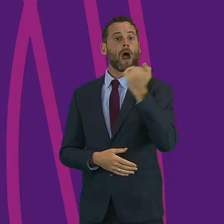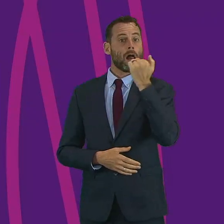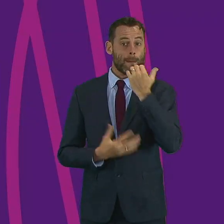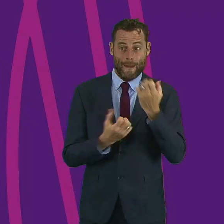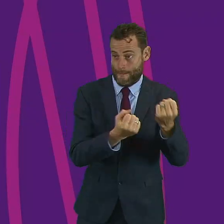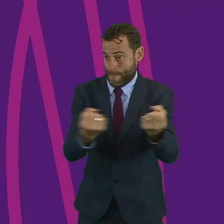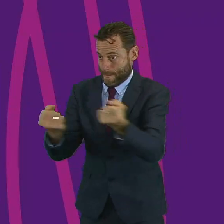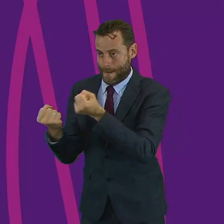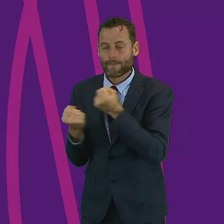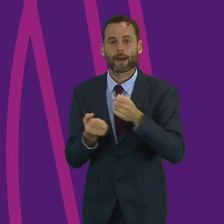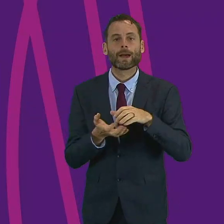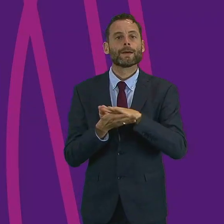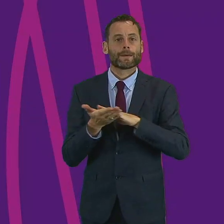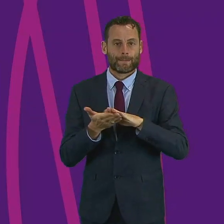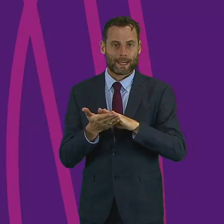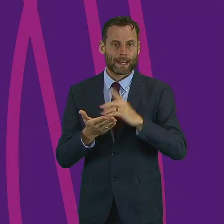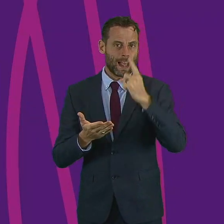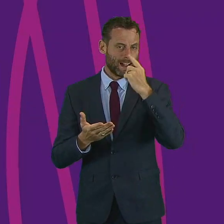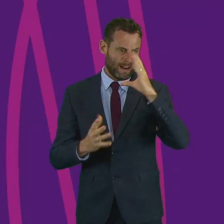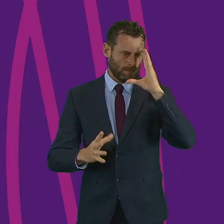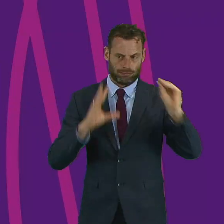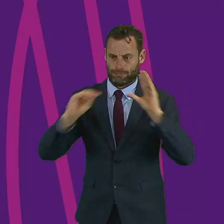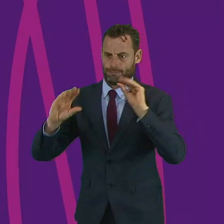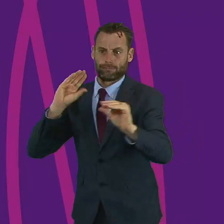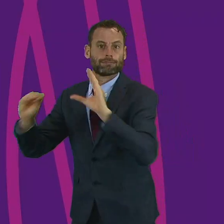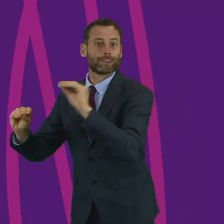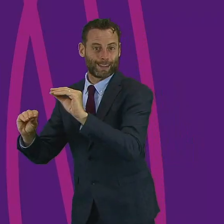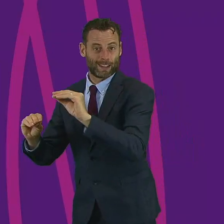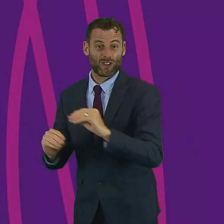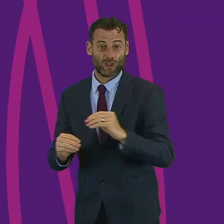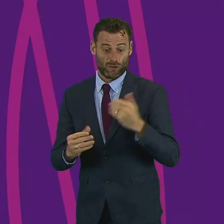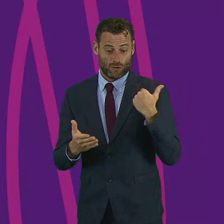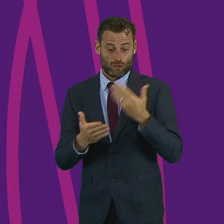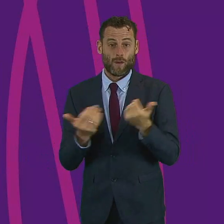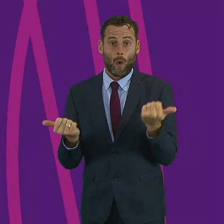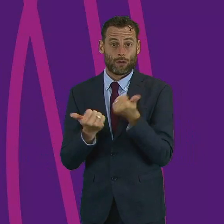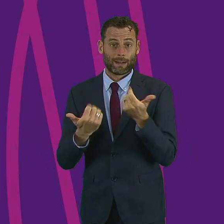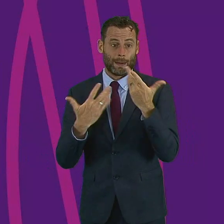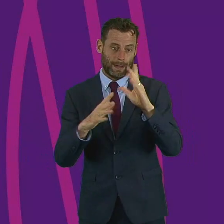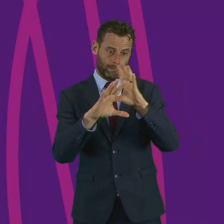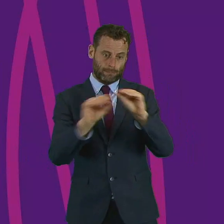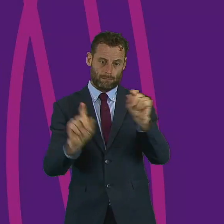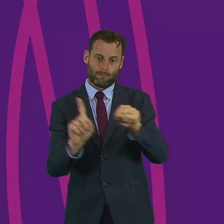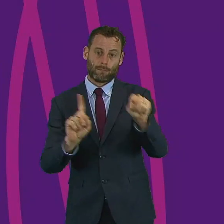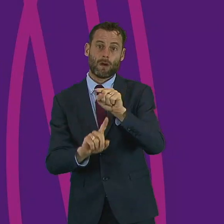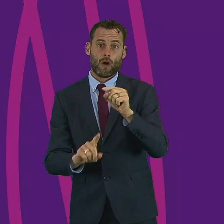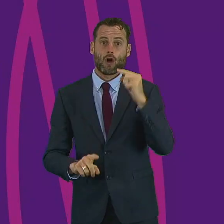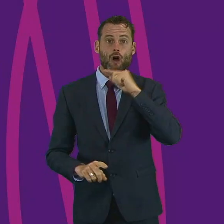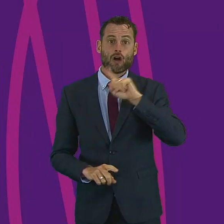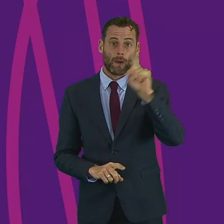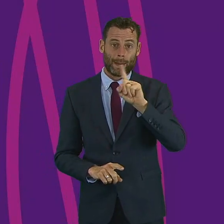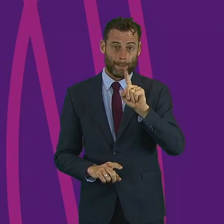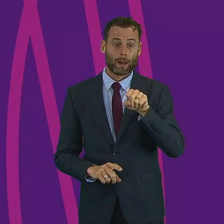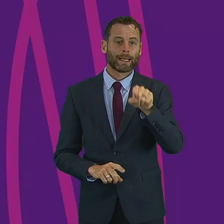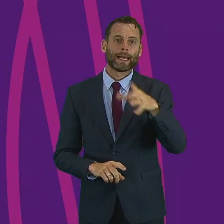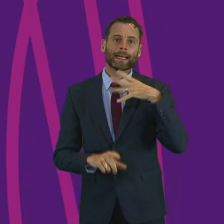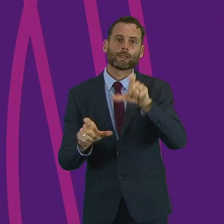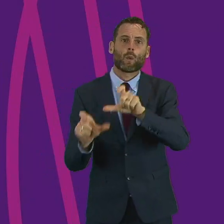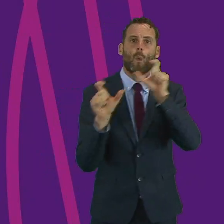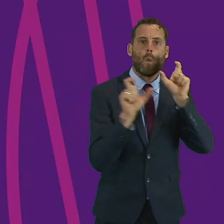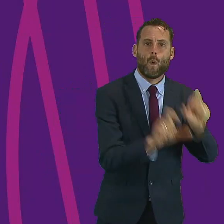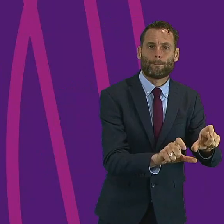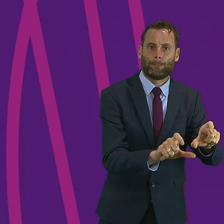I can report that more than 100 people have already been advised to isolate as a result of using it. So I would encourage everyone who hasn't yet done